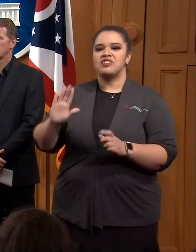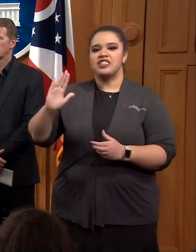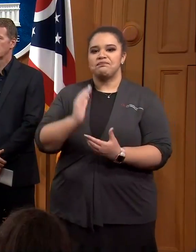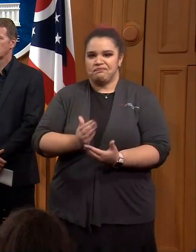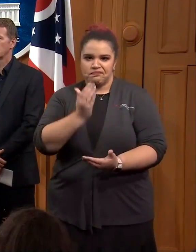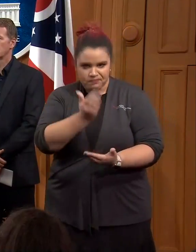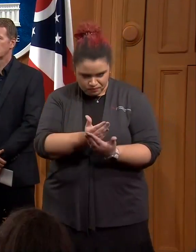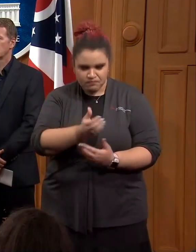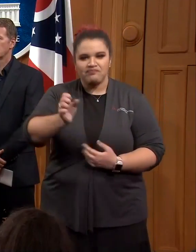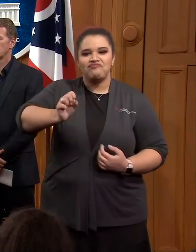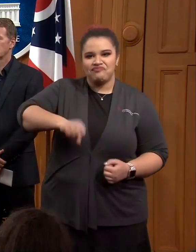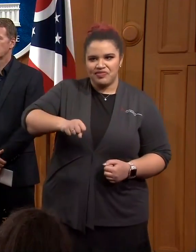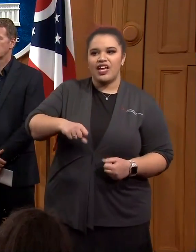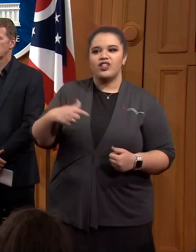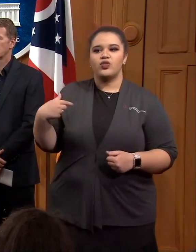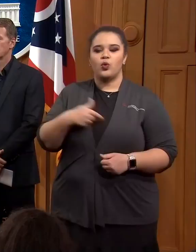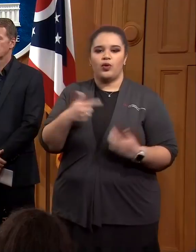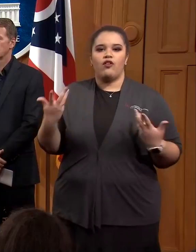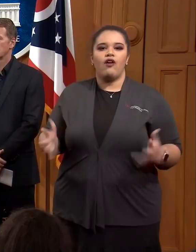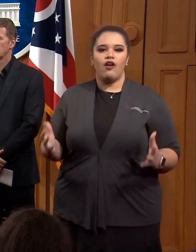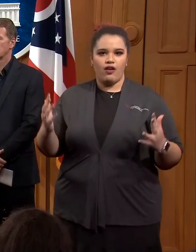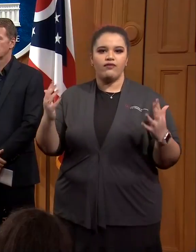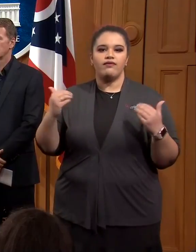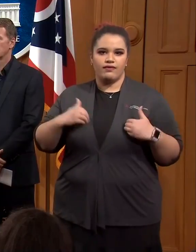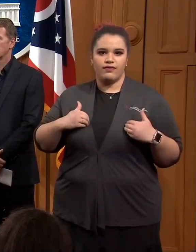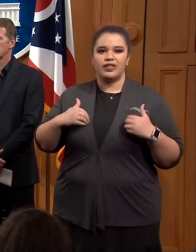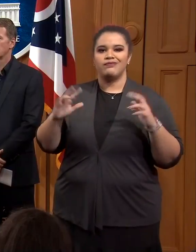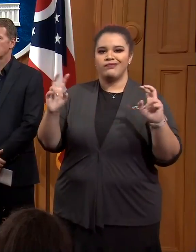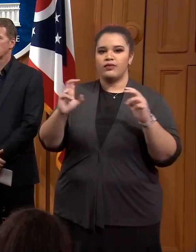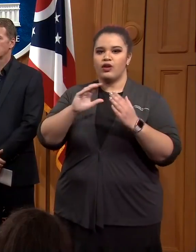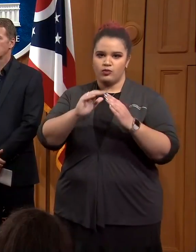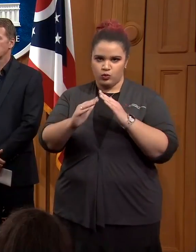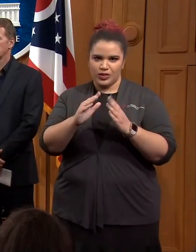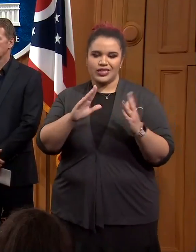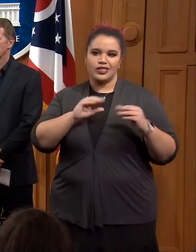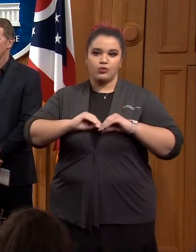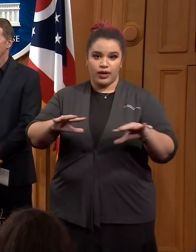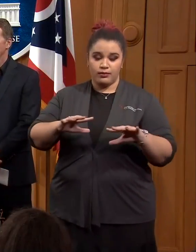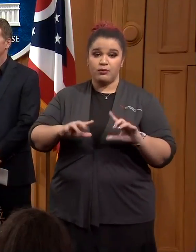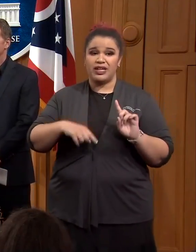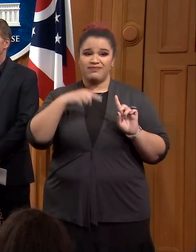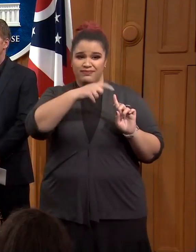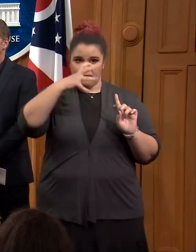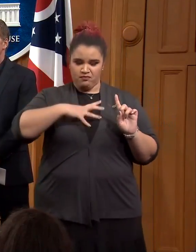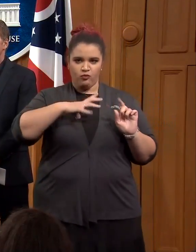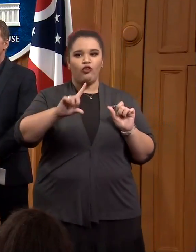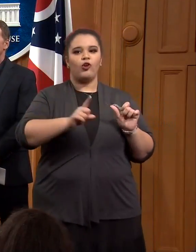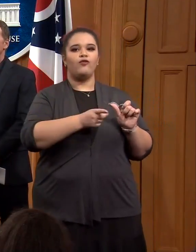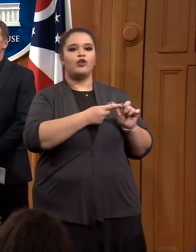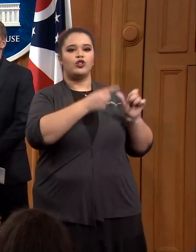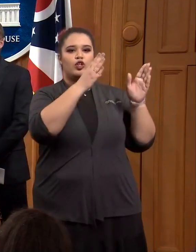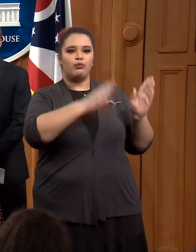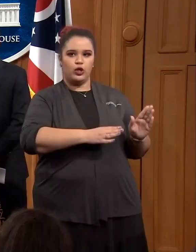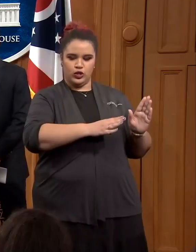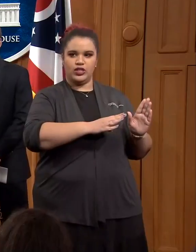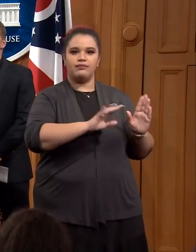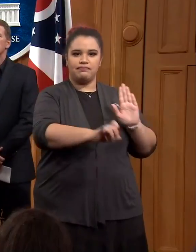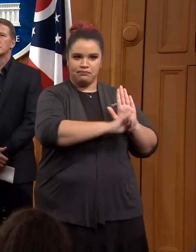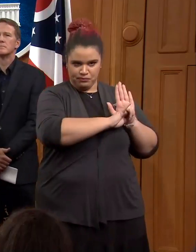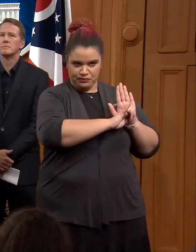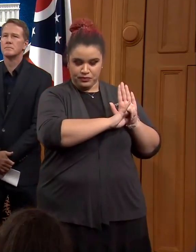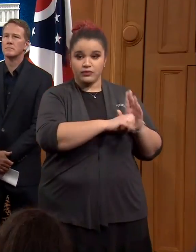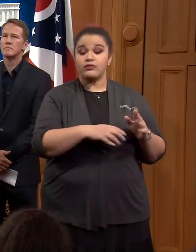first case that meets that definition. Presently, the patient is hospitalized under appropriate